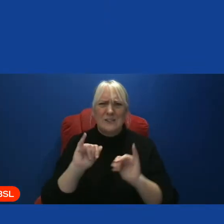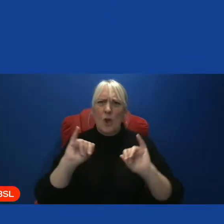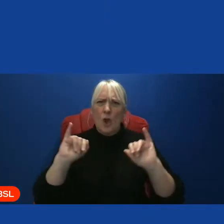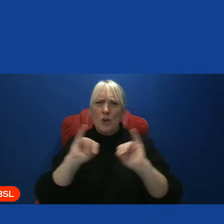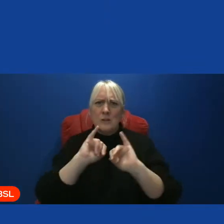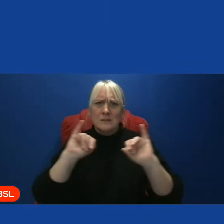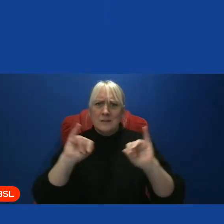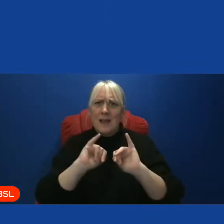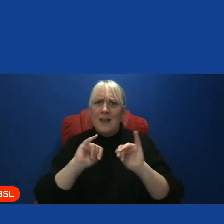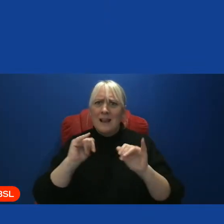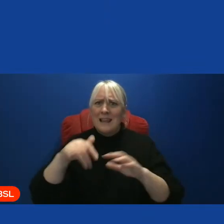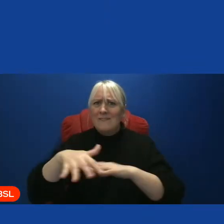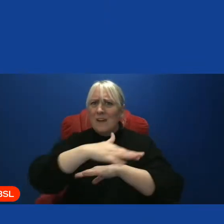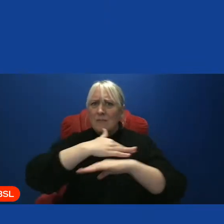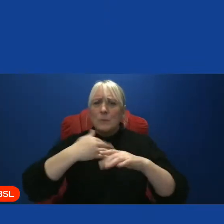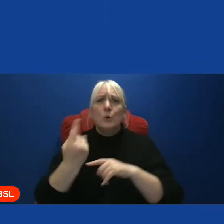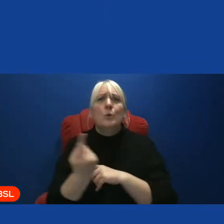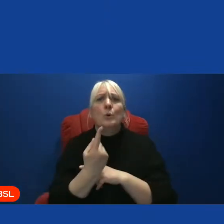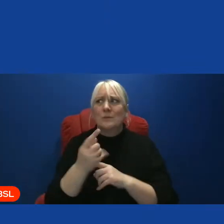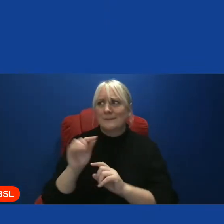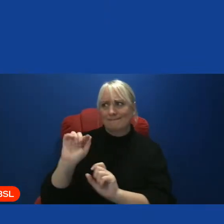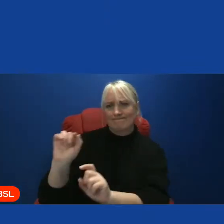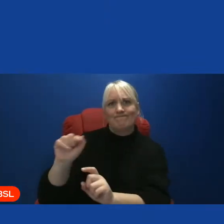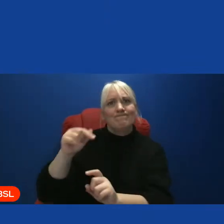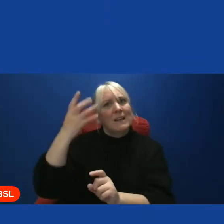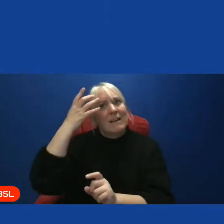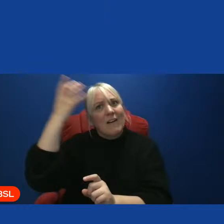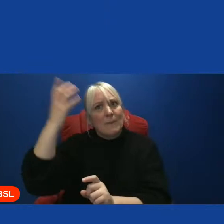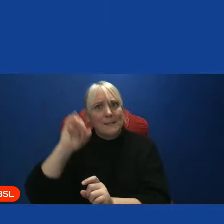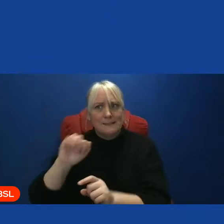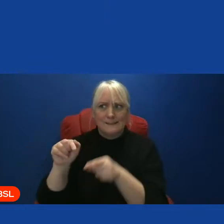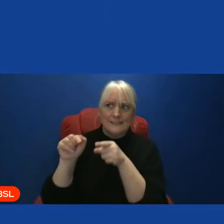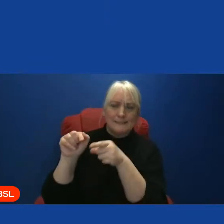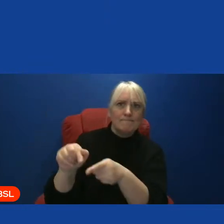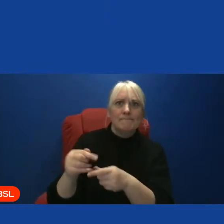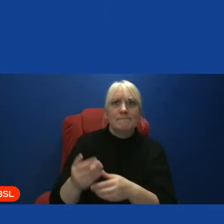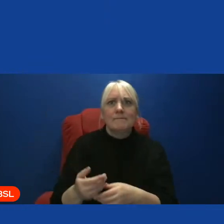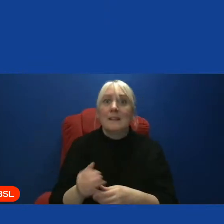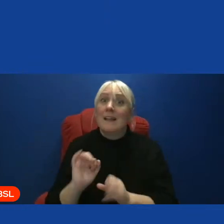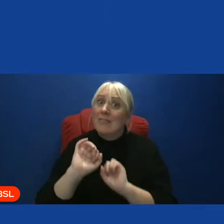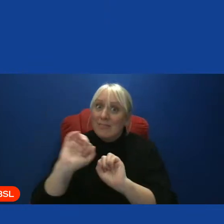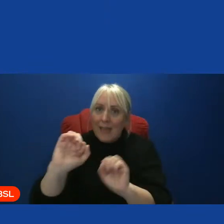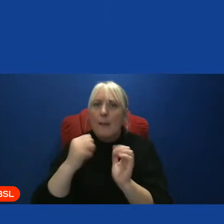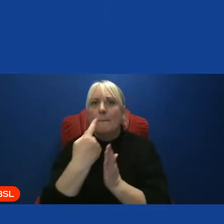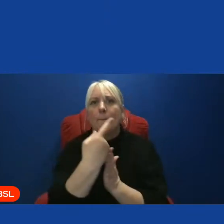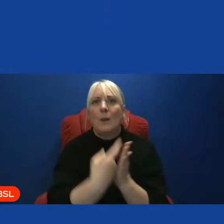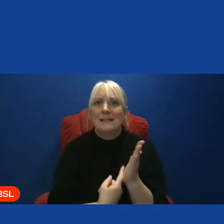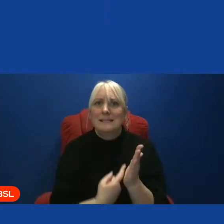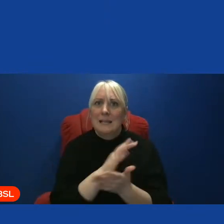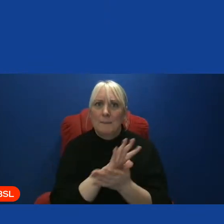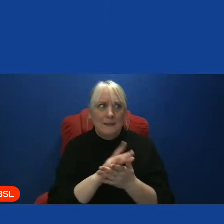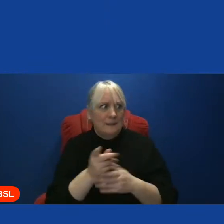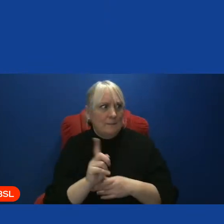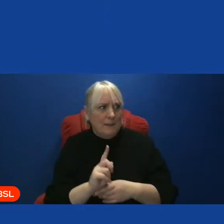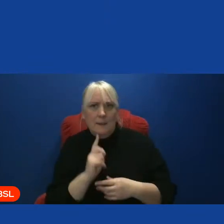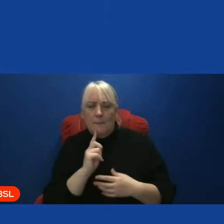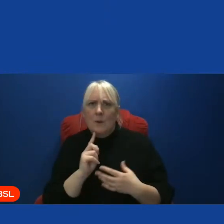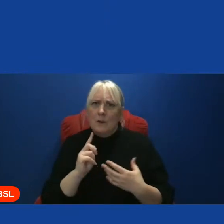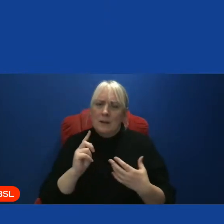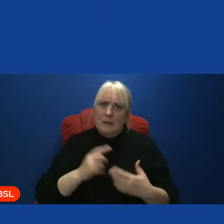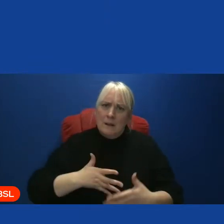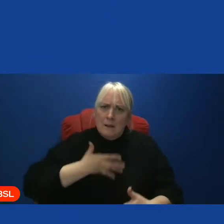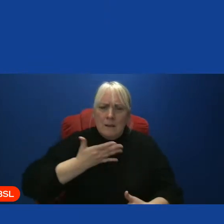lies squarely with the government, whose policies are forcing people to take desperate measures and putting frontline staff